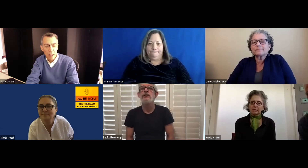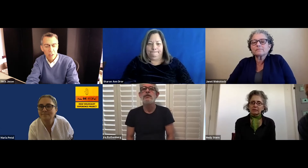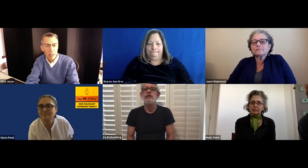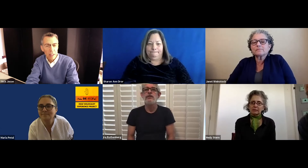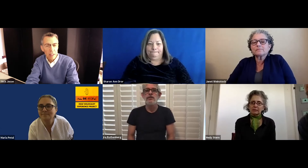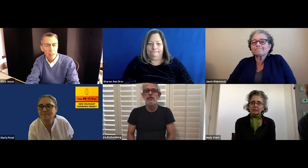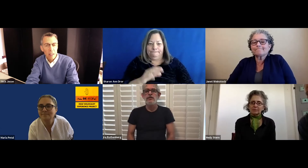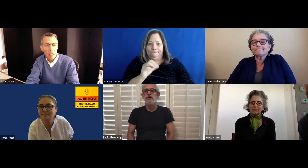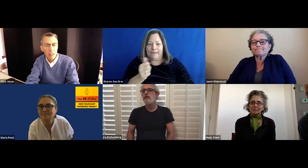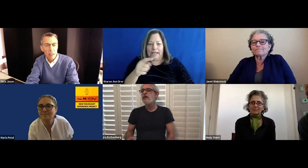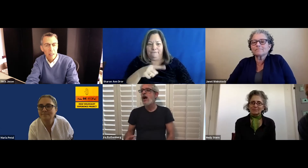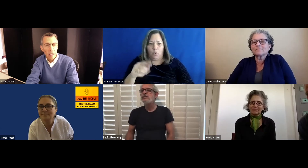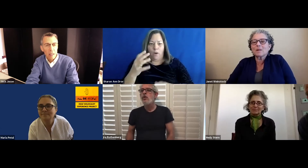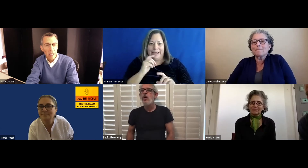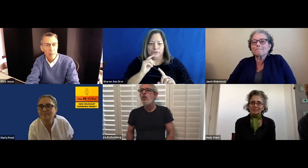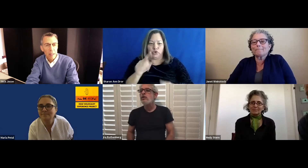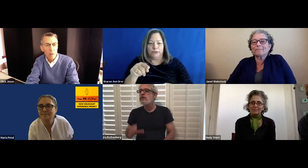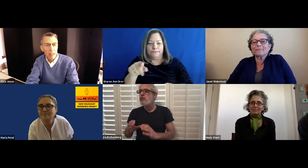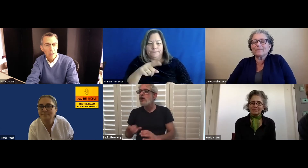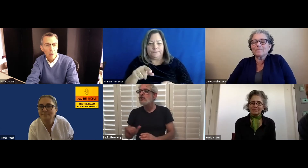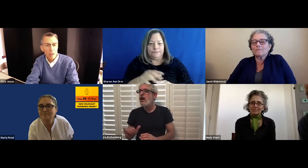like? Anybody want to answer that question?